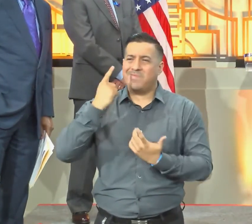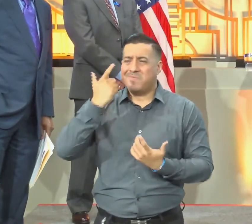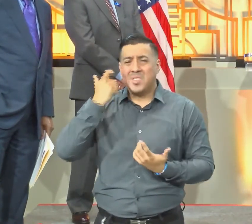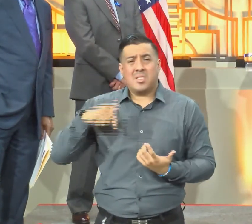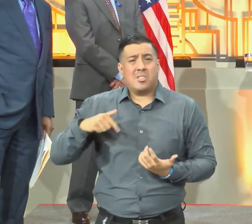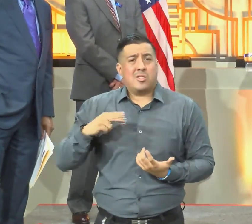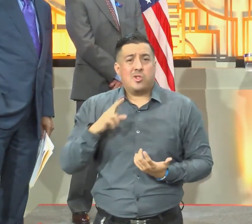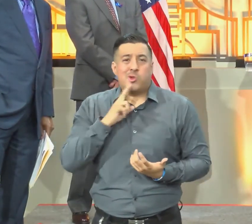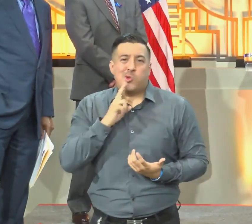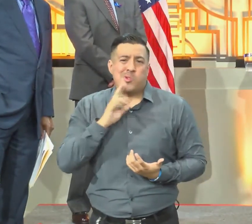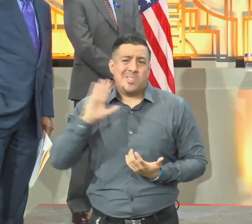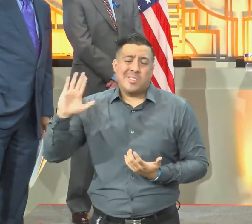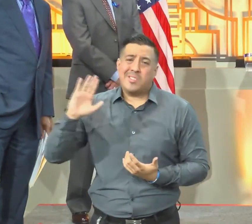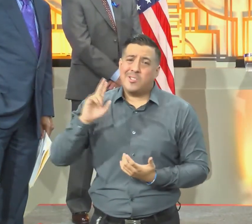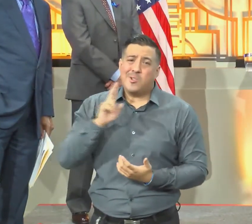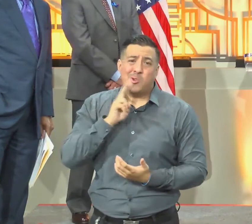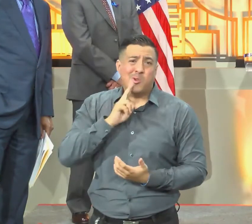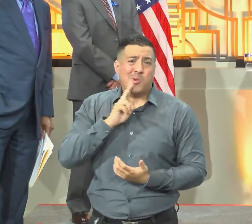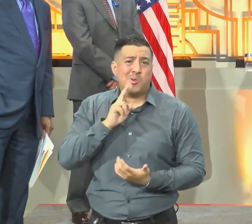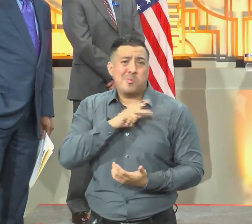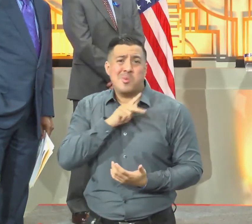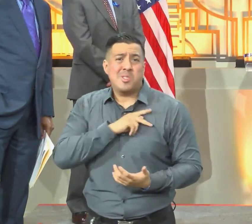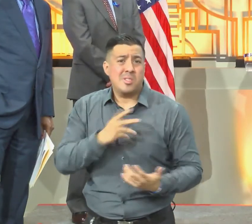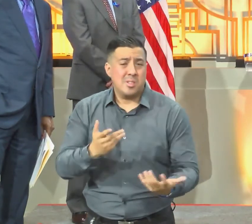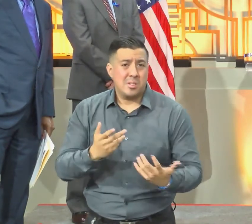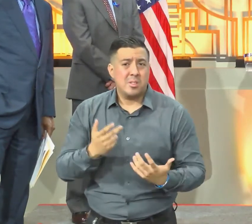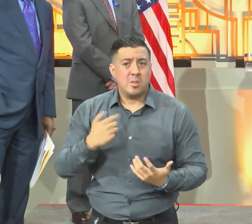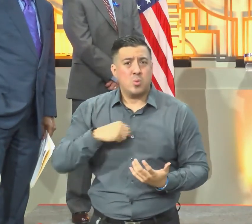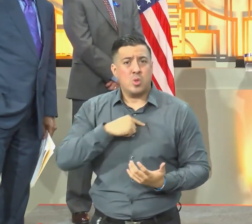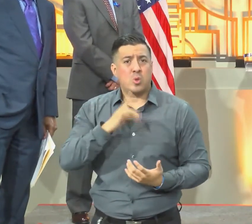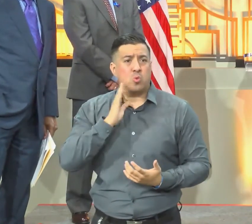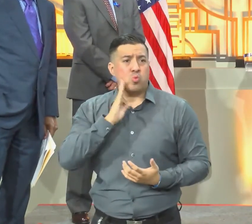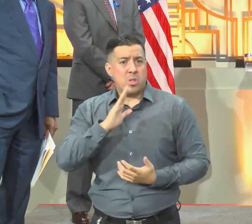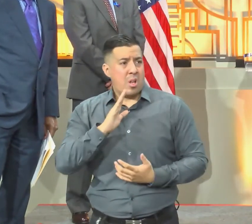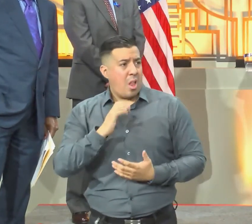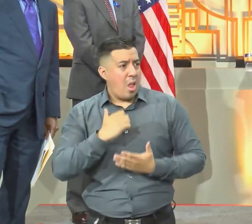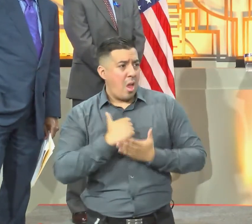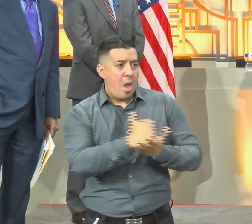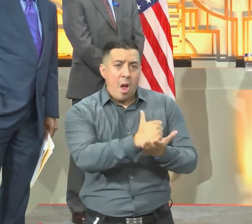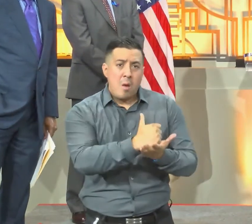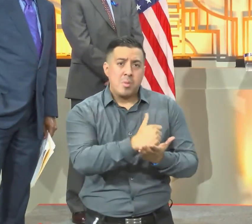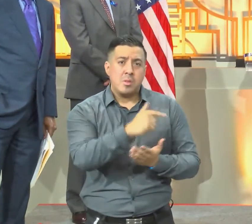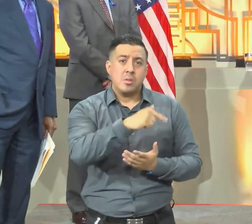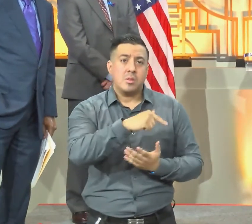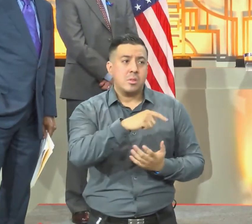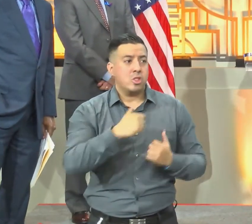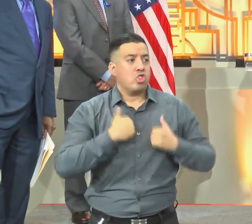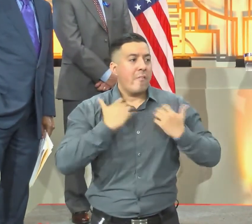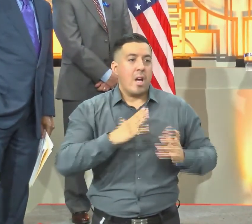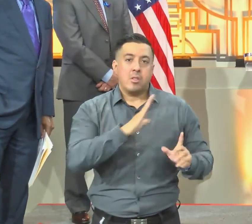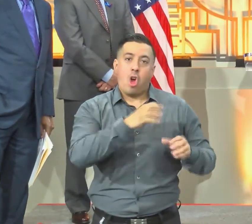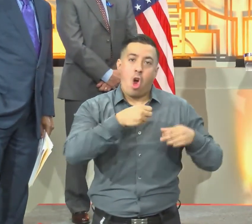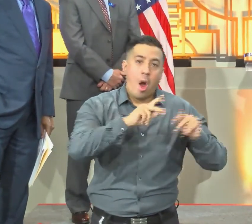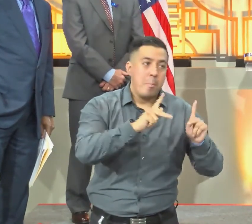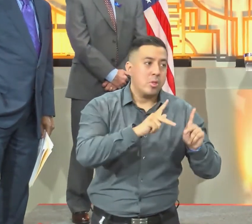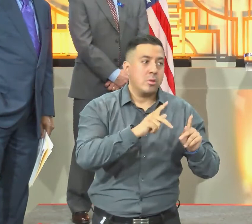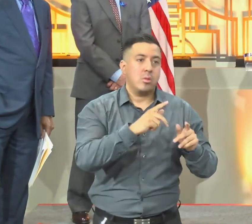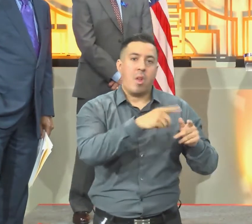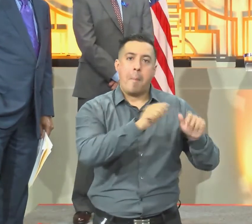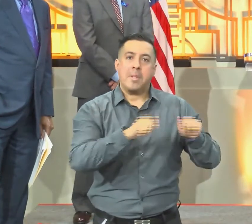It's just so Houston to say, we're going to invest in these survivors and in their opportunity and in their